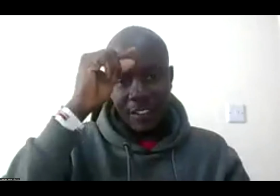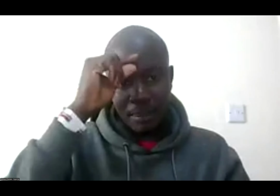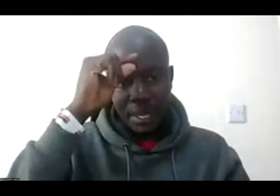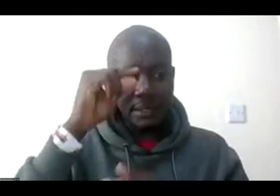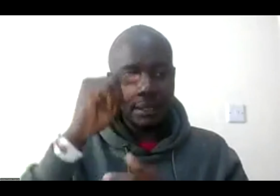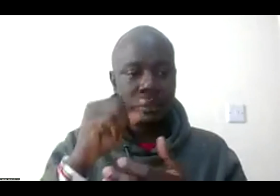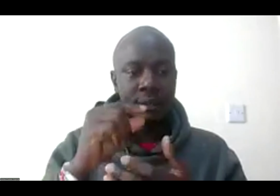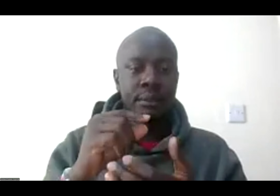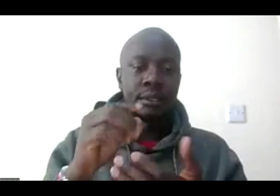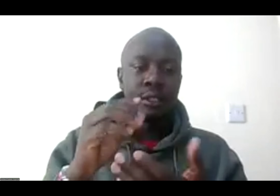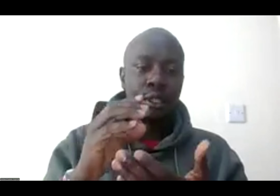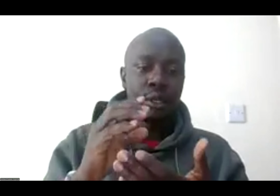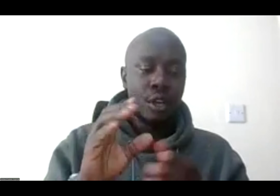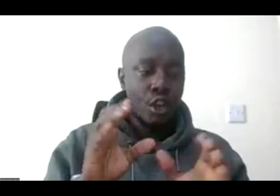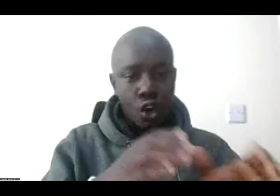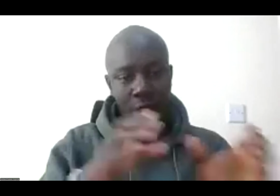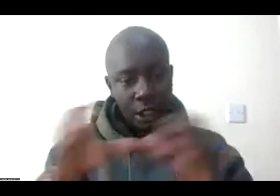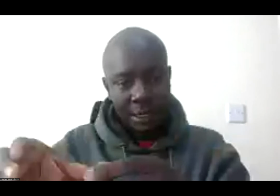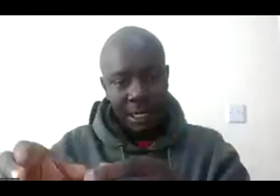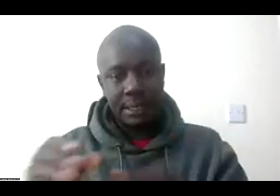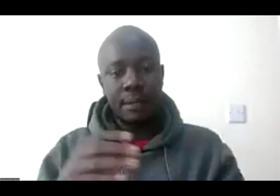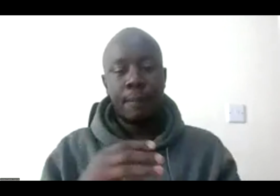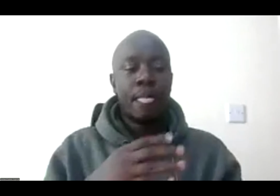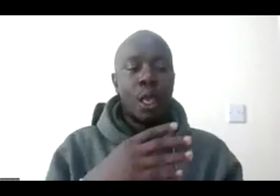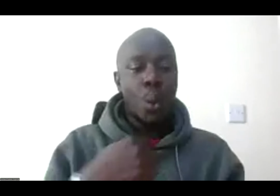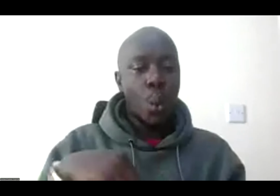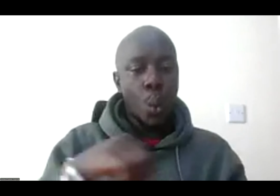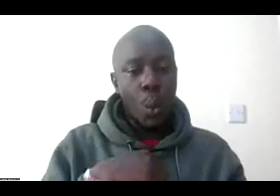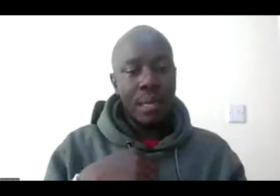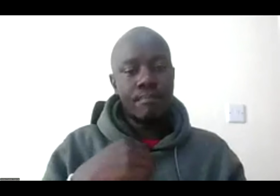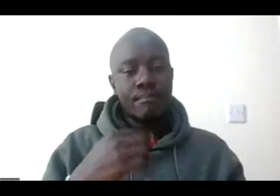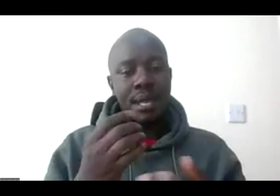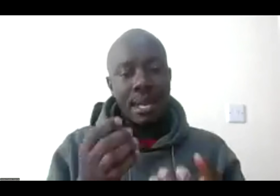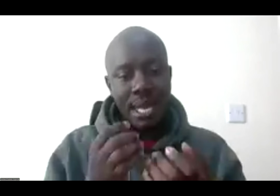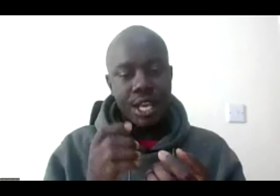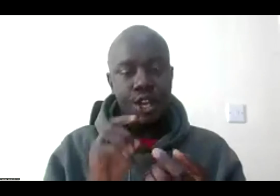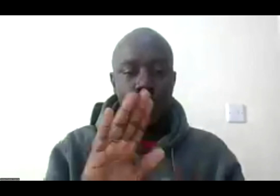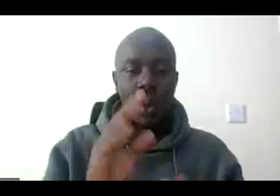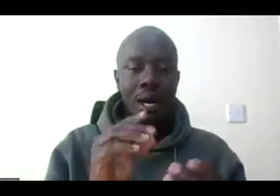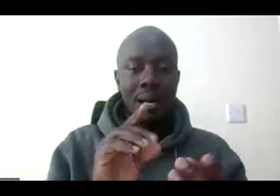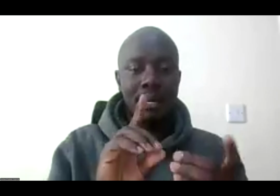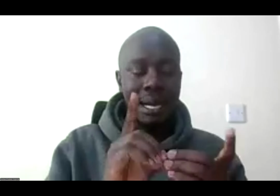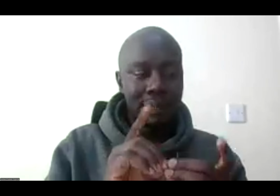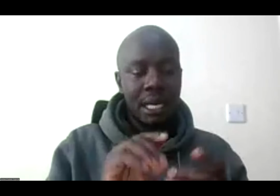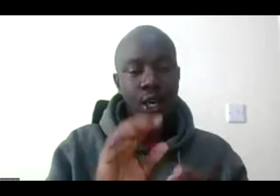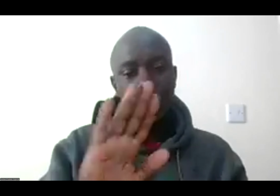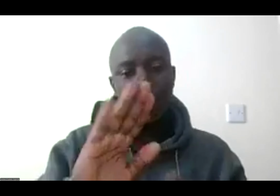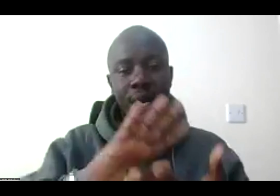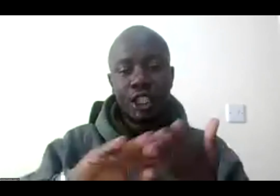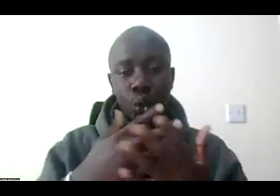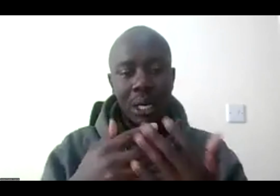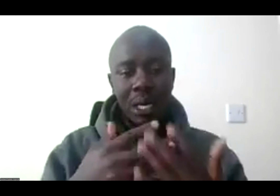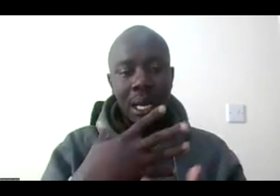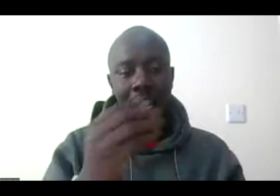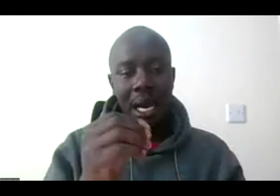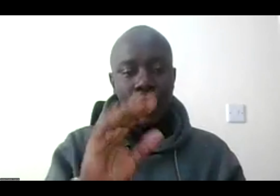and also be able to deploy this in the government institutions, for example. And to do this,